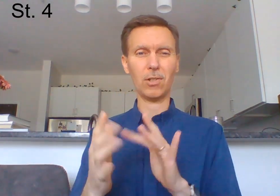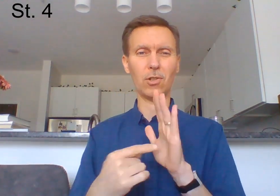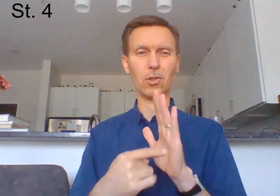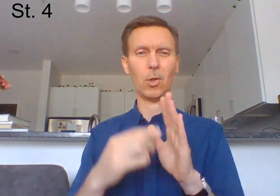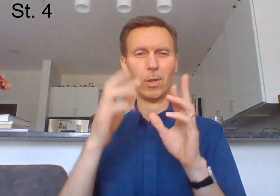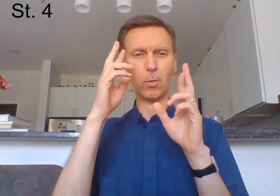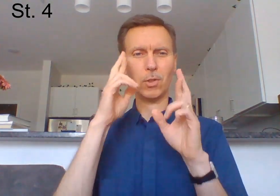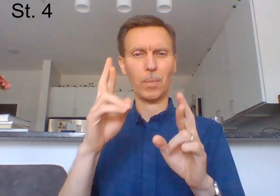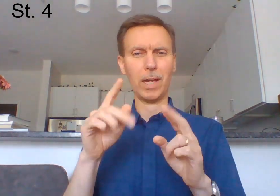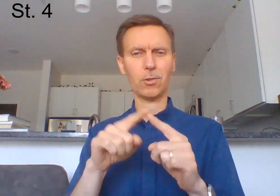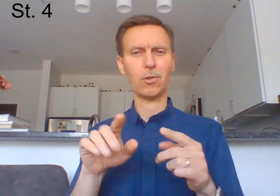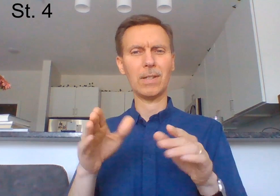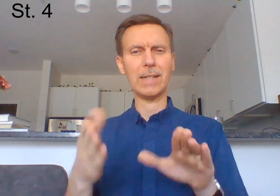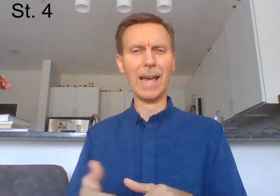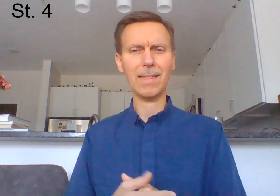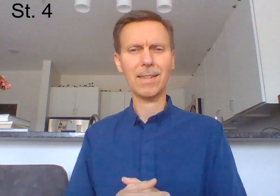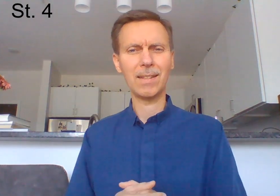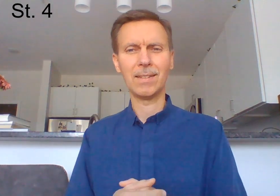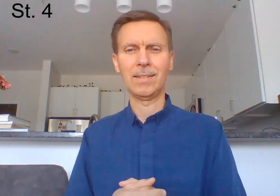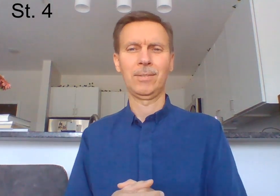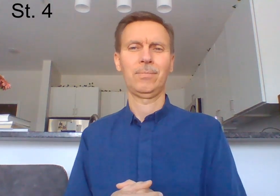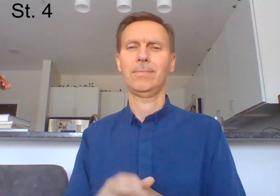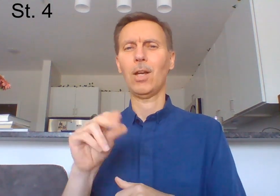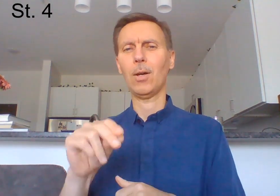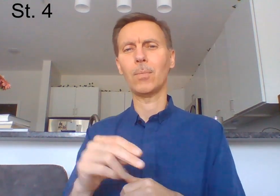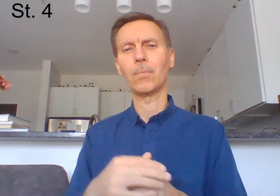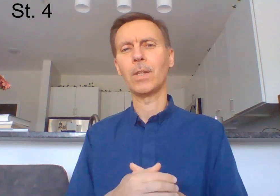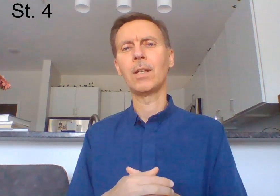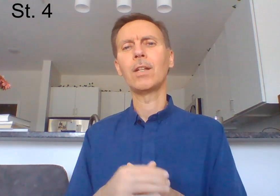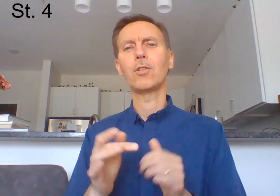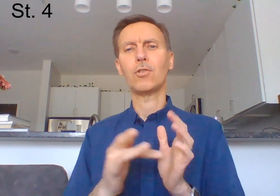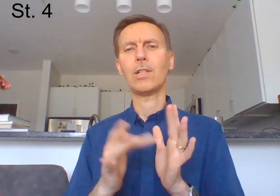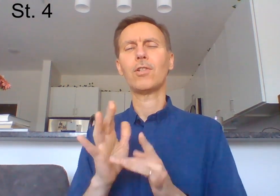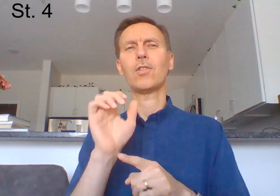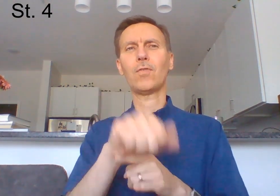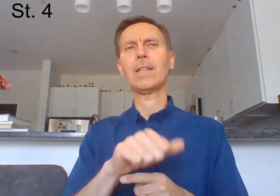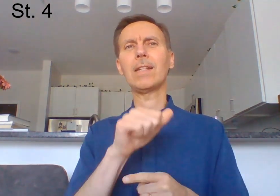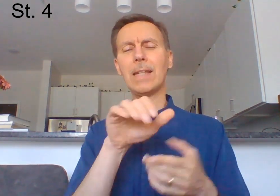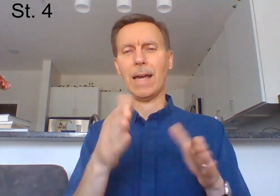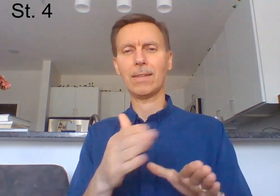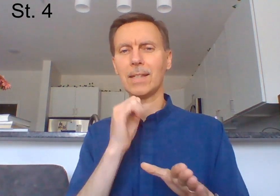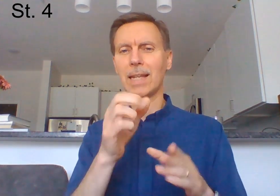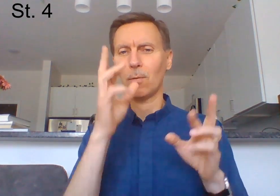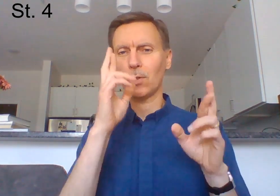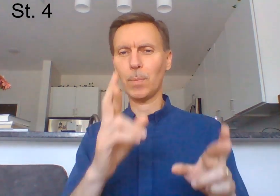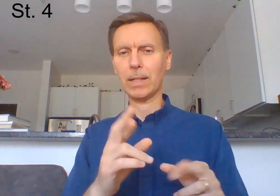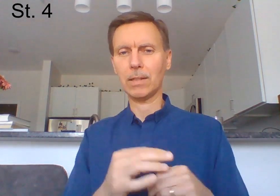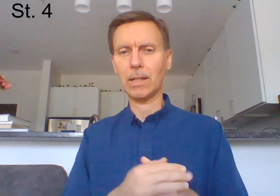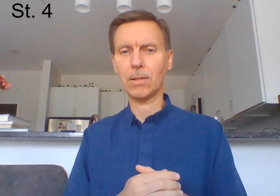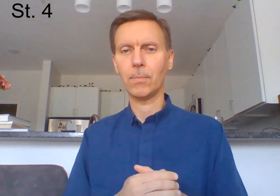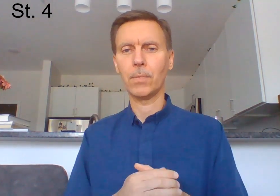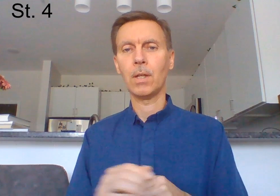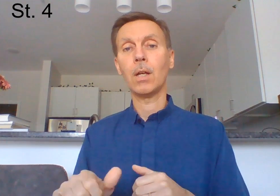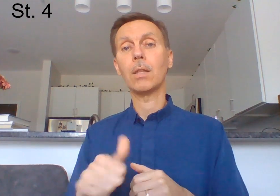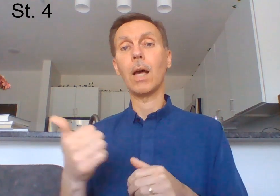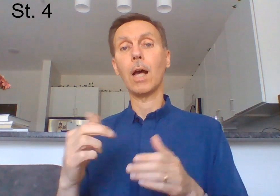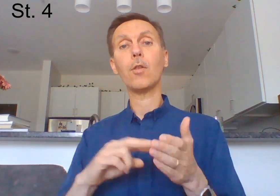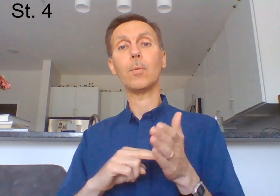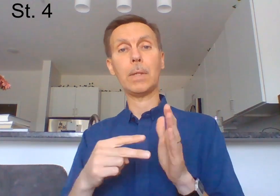is showing respect to death? No. Jesus defeated death. He's not respecting it. The other